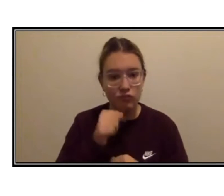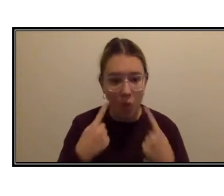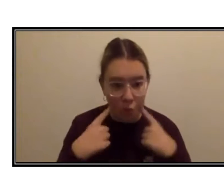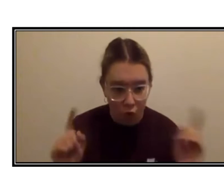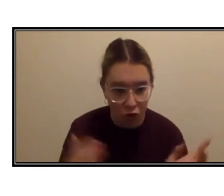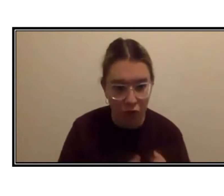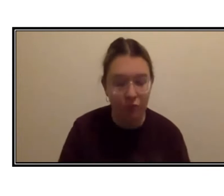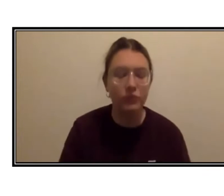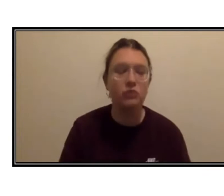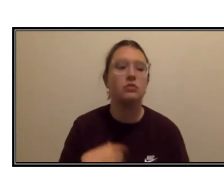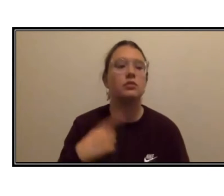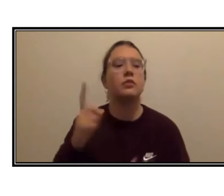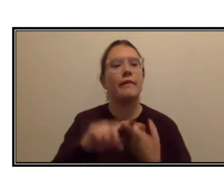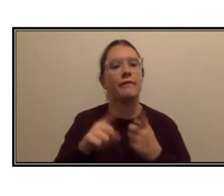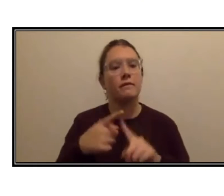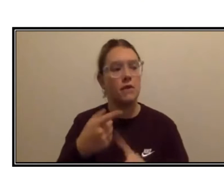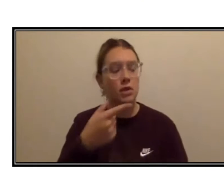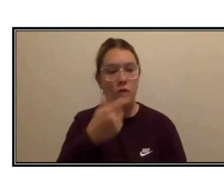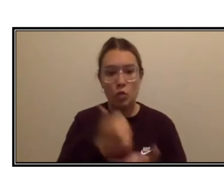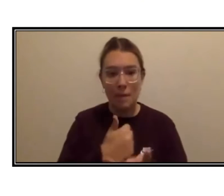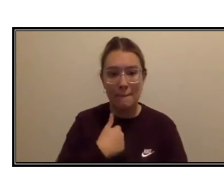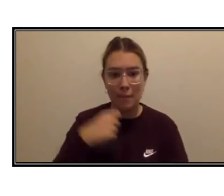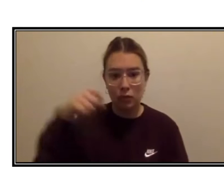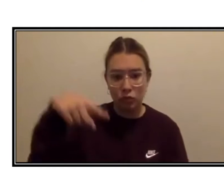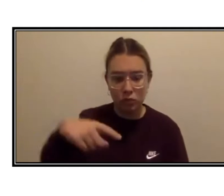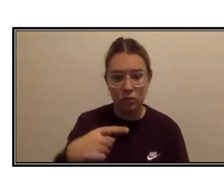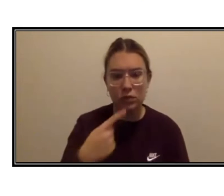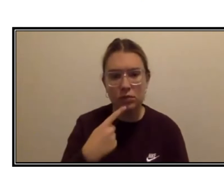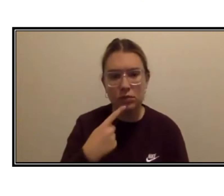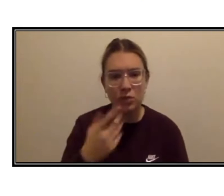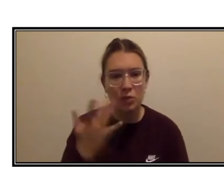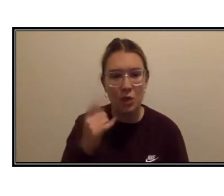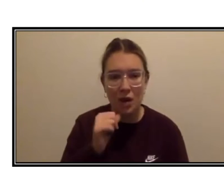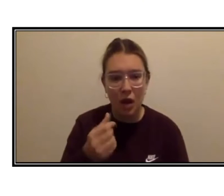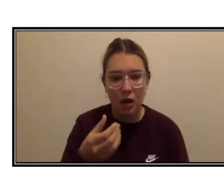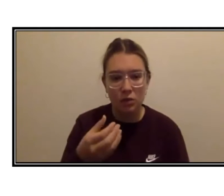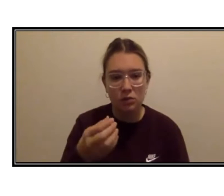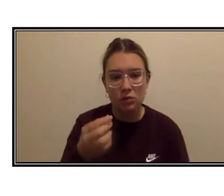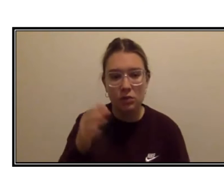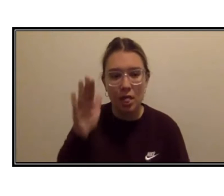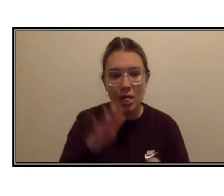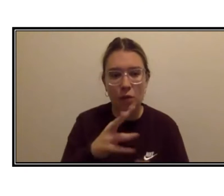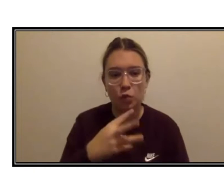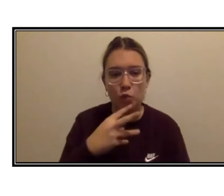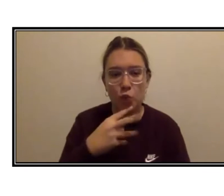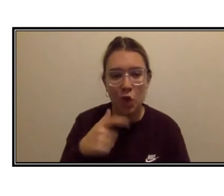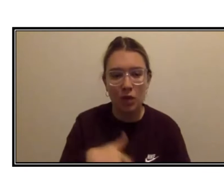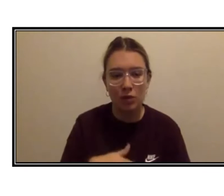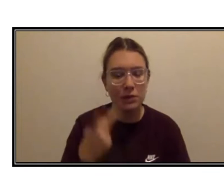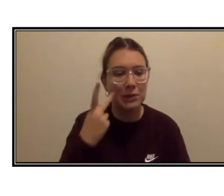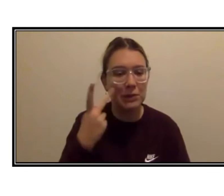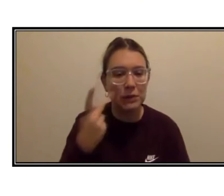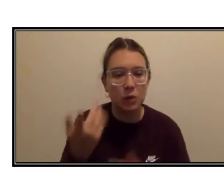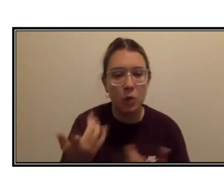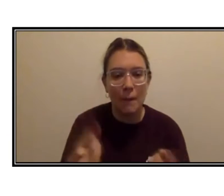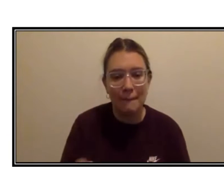contacted by the ball. That didn't work. And then a friend came and said, why